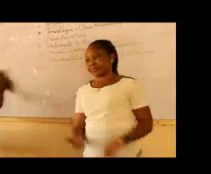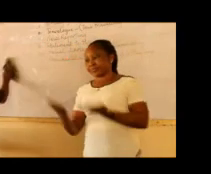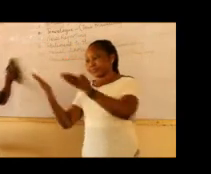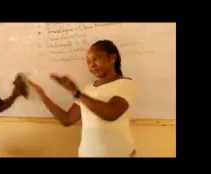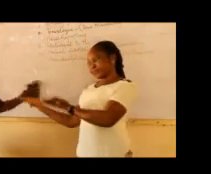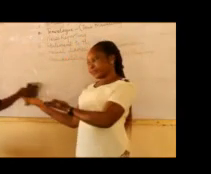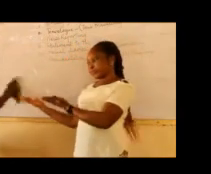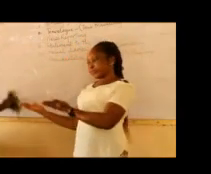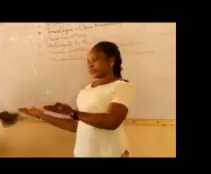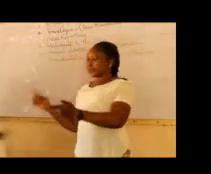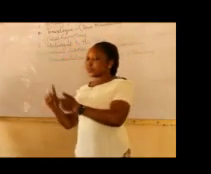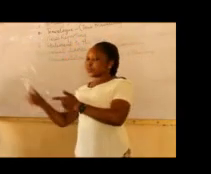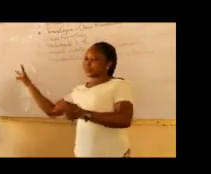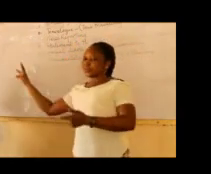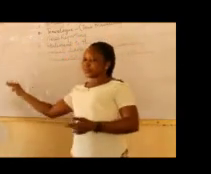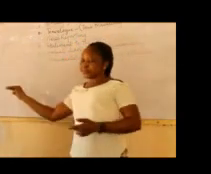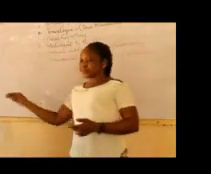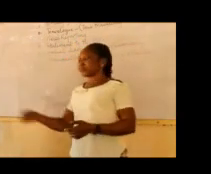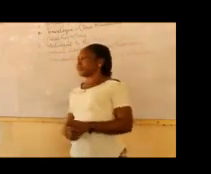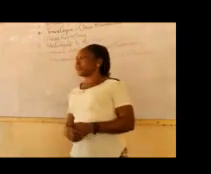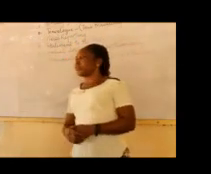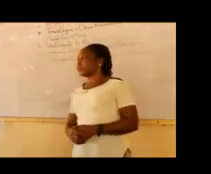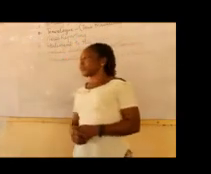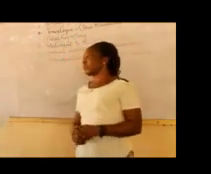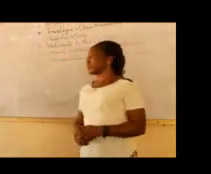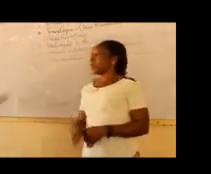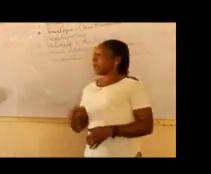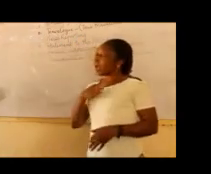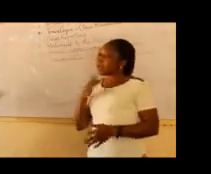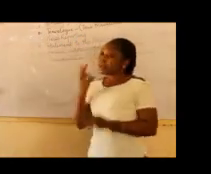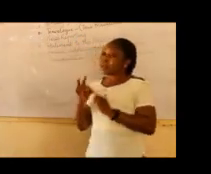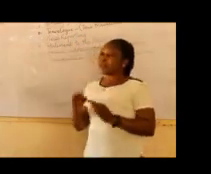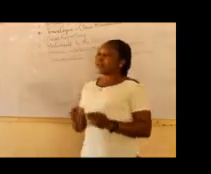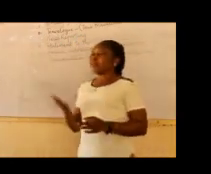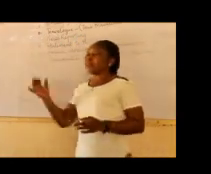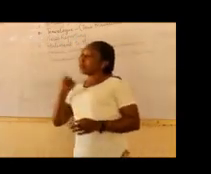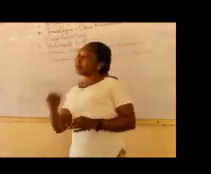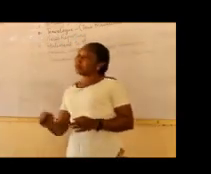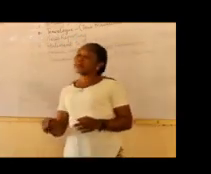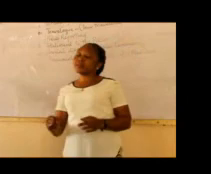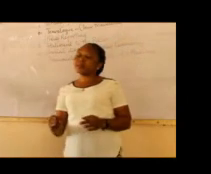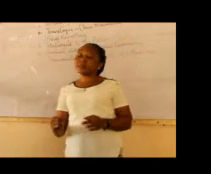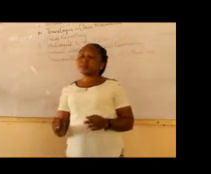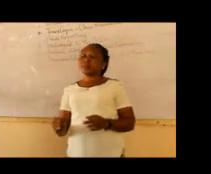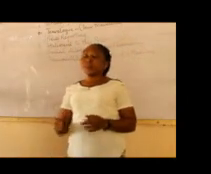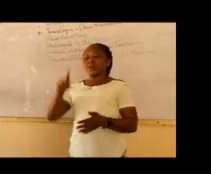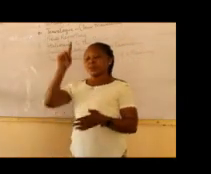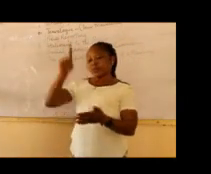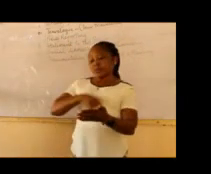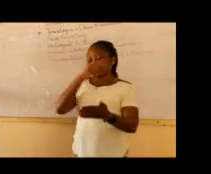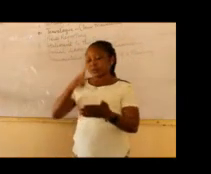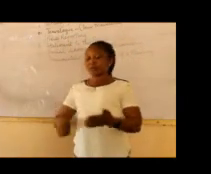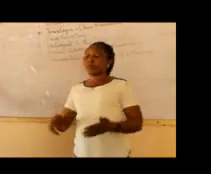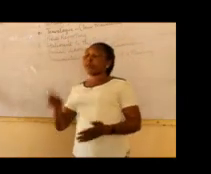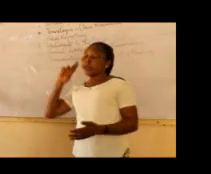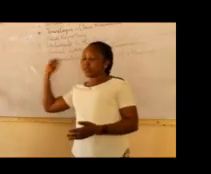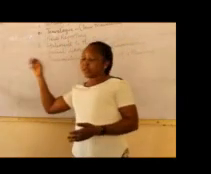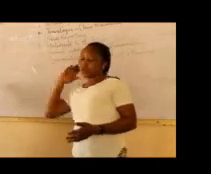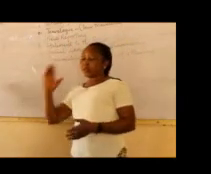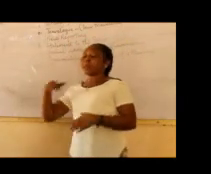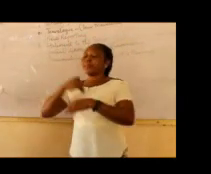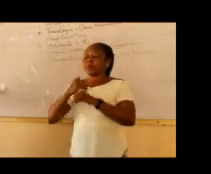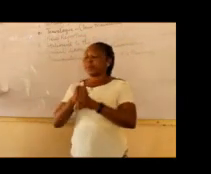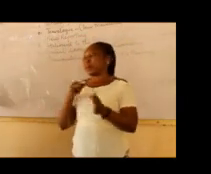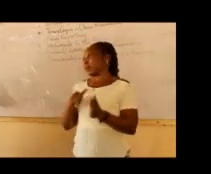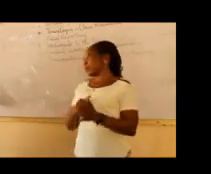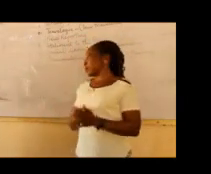we'll look into it and make some corrections. So, for instance,